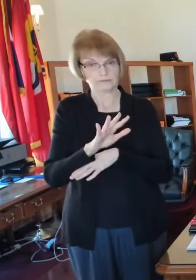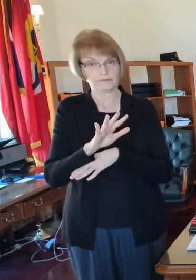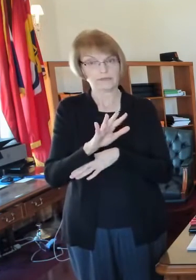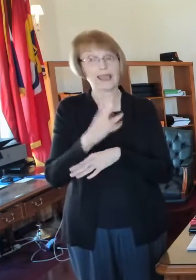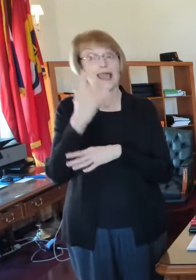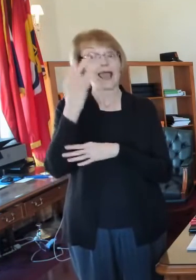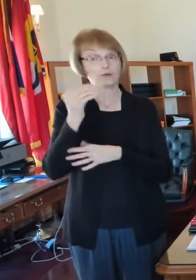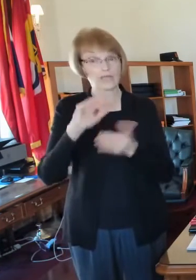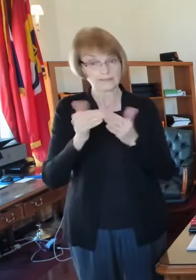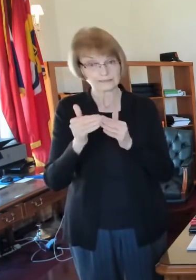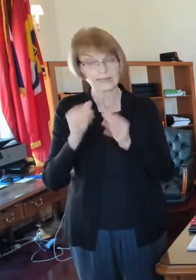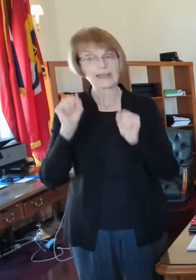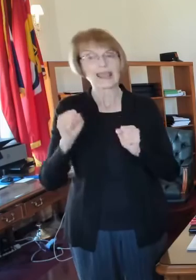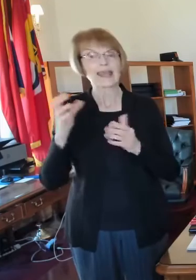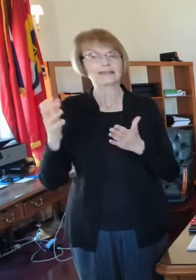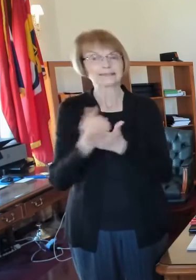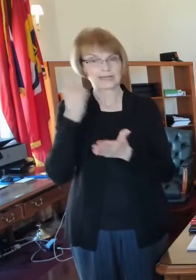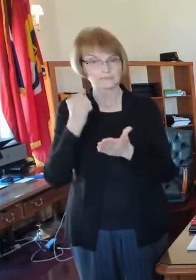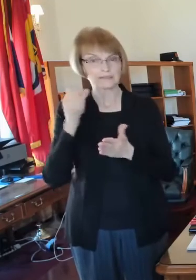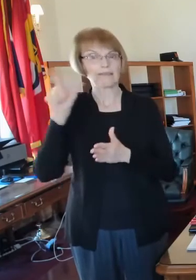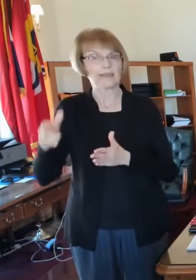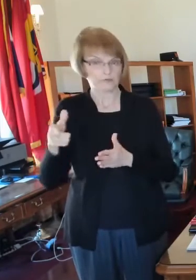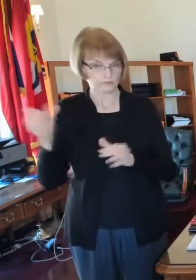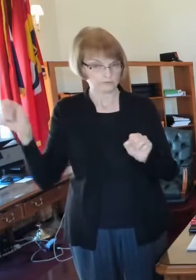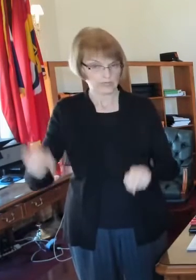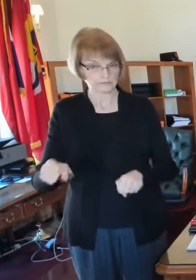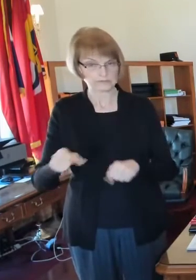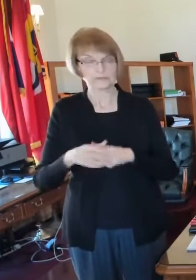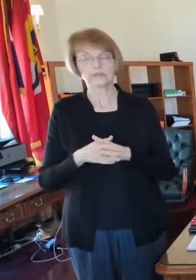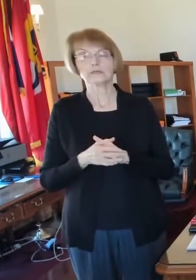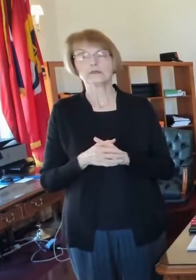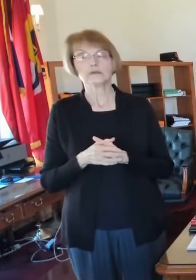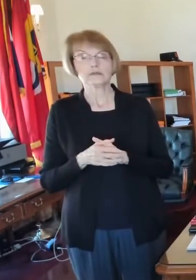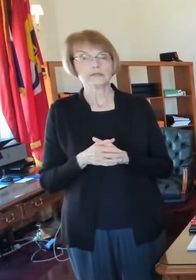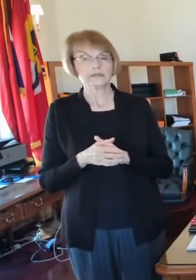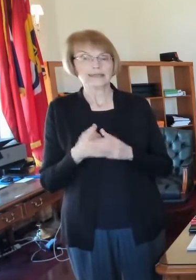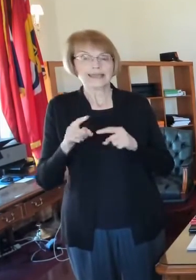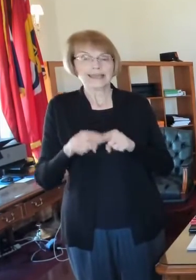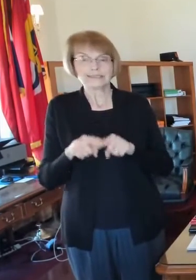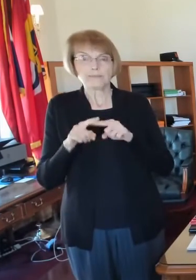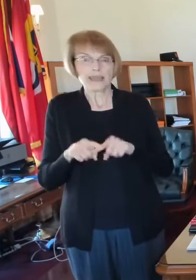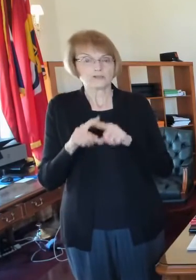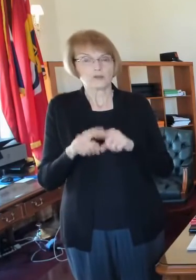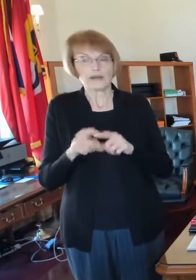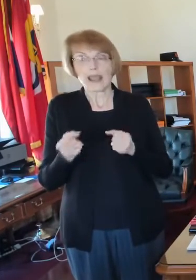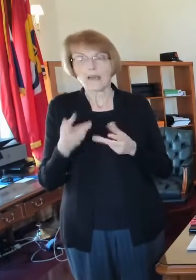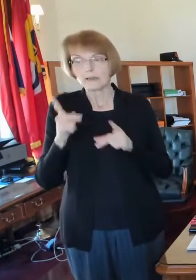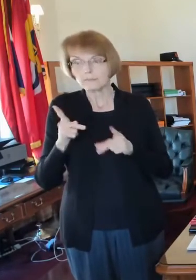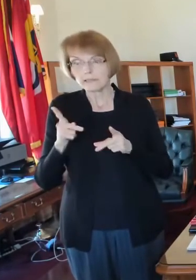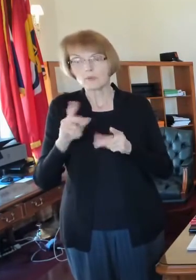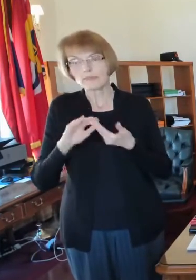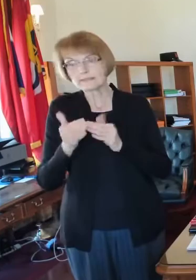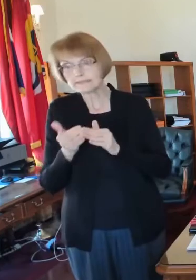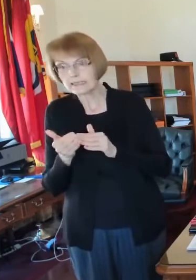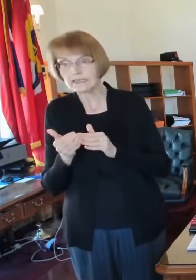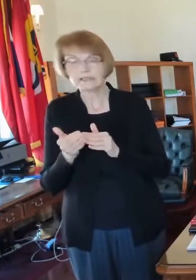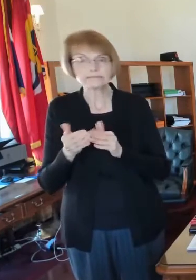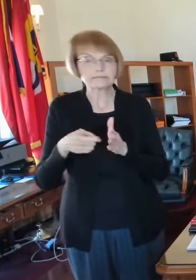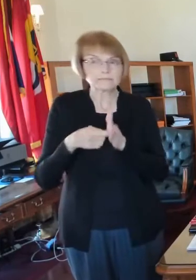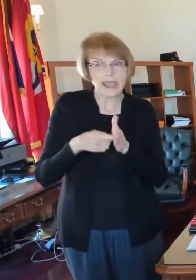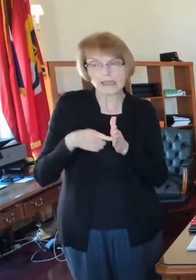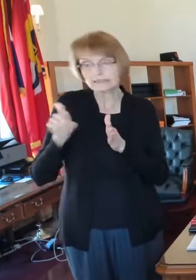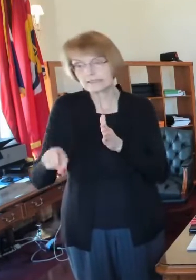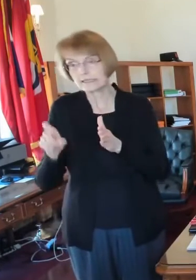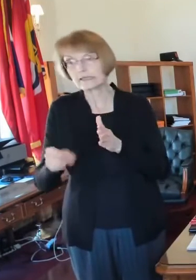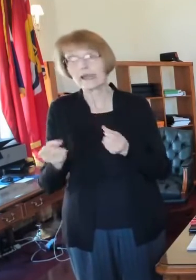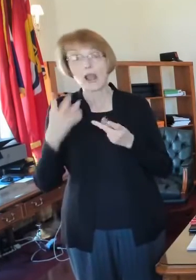be able to take advantage of that as well. So it kind of depends on what the demand is and what the need is, how many people sign